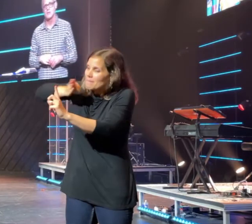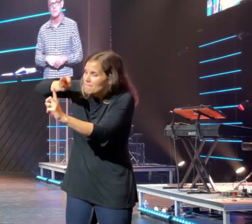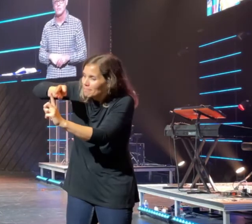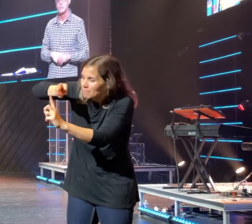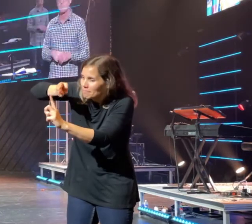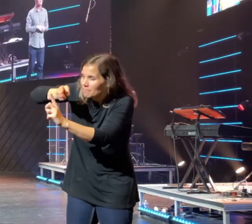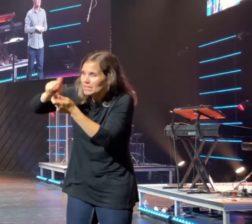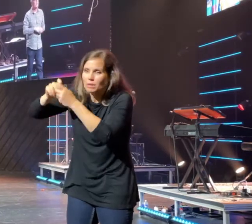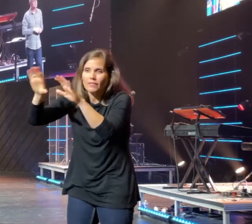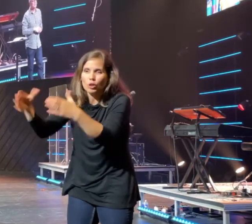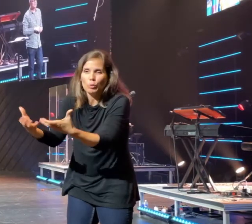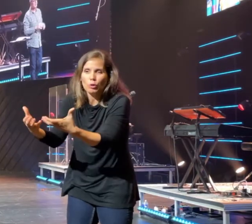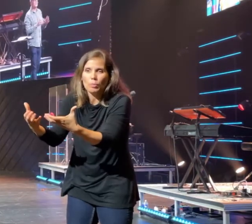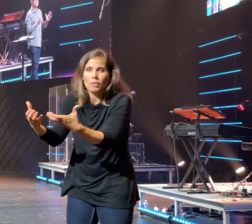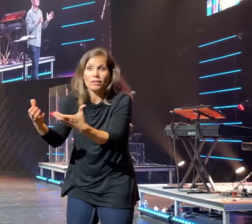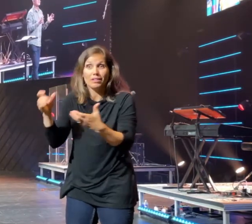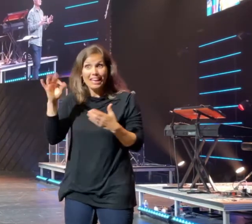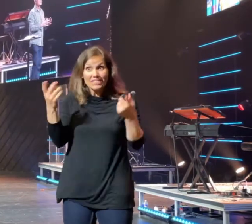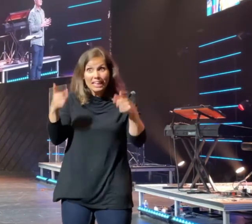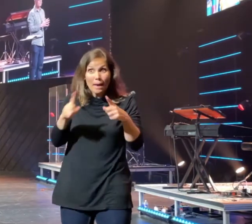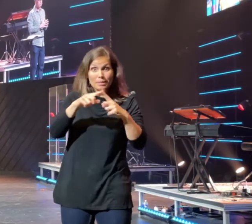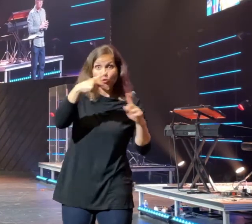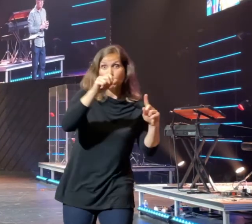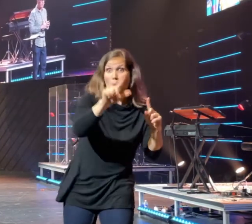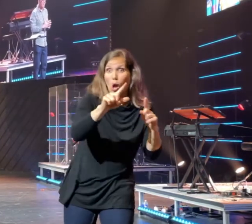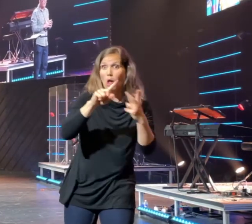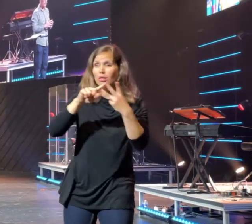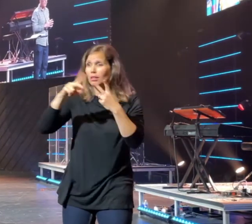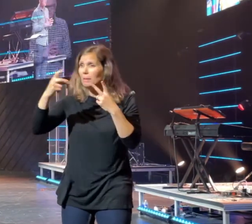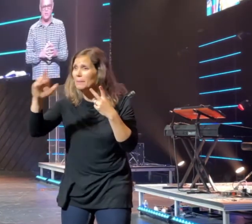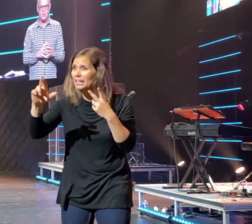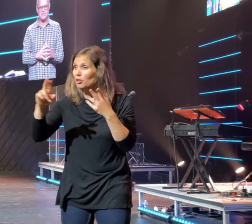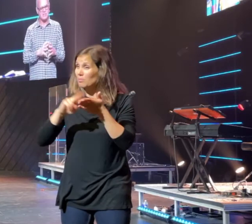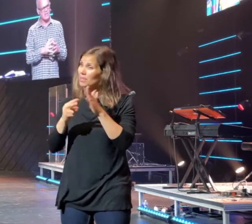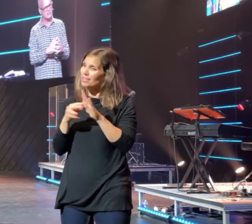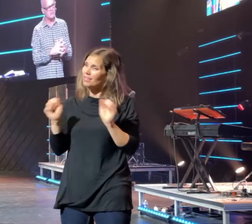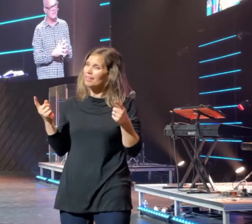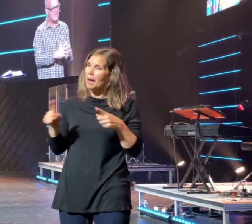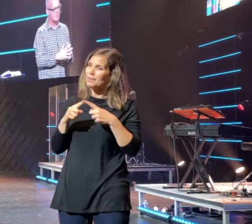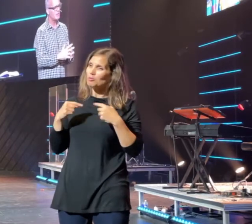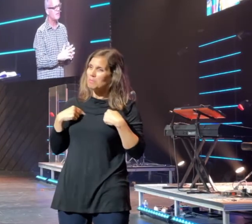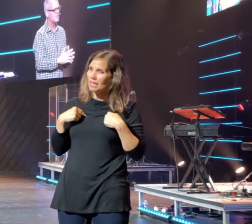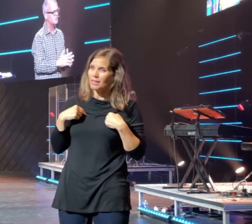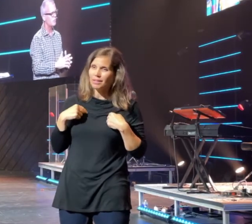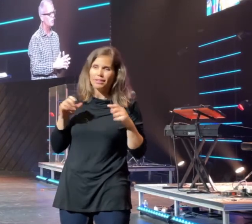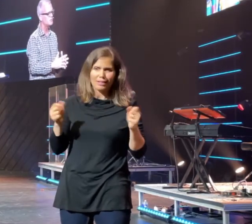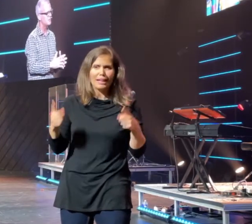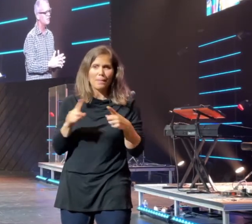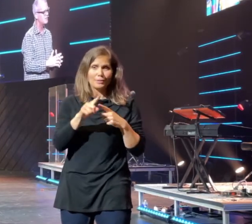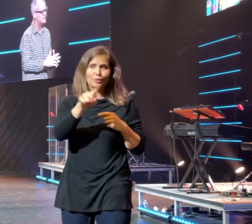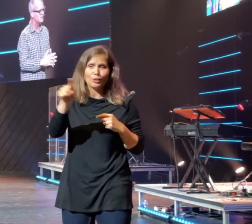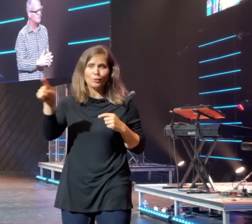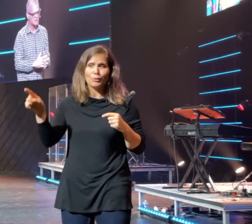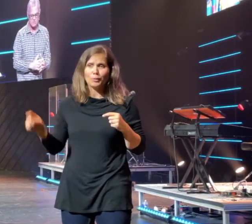to you. It could happen to me. So here's a challenge I'm going to give. I thought, this is a question. It's kind of for today, but really I'd say it's for the whole